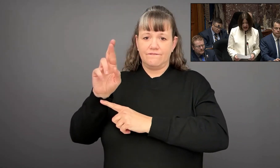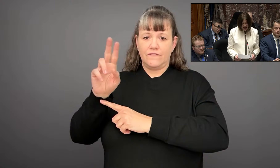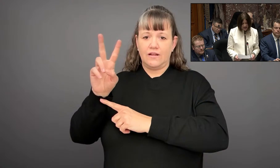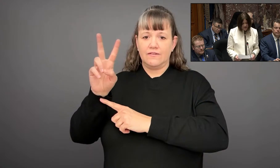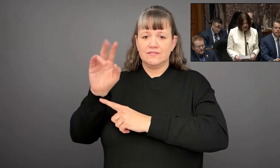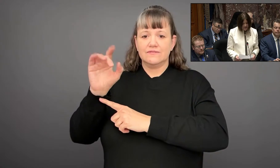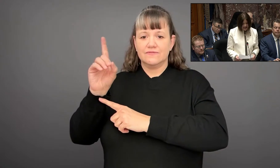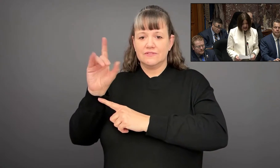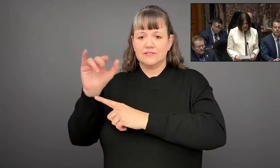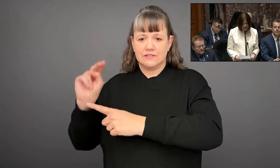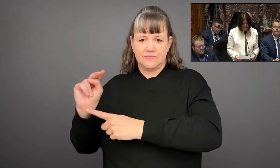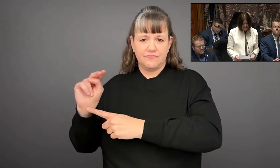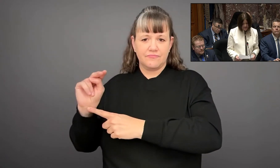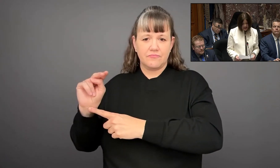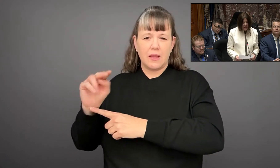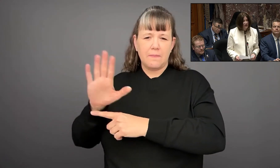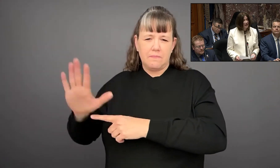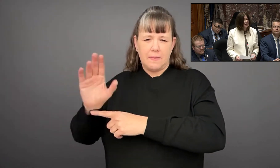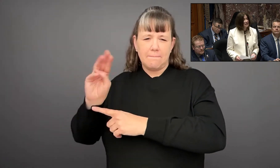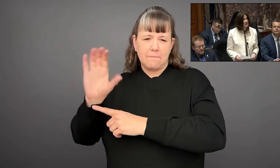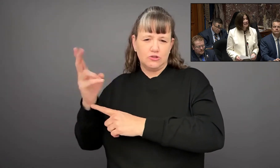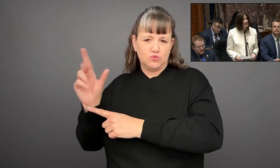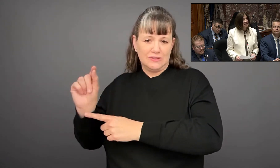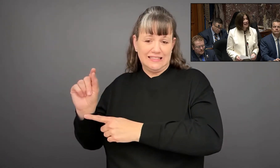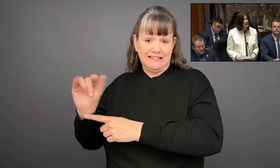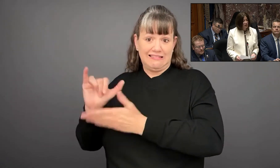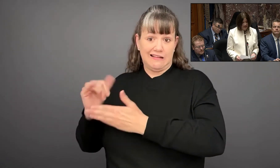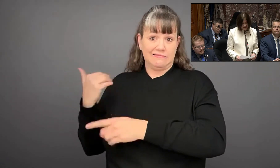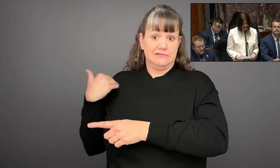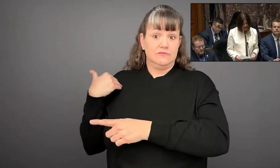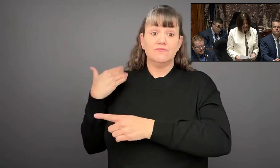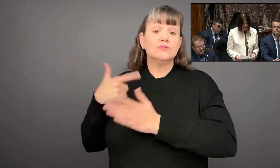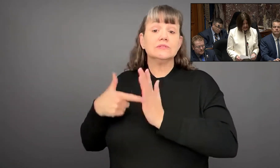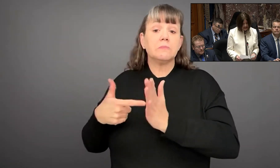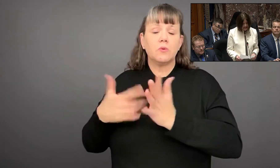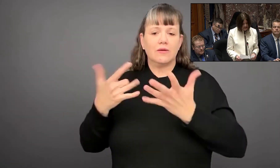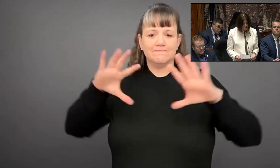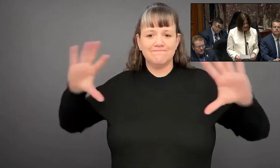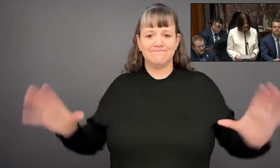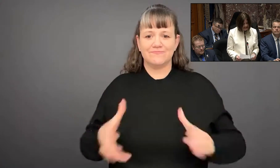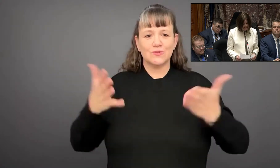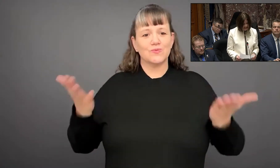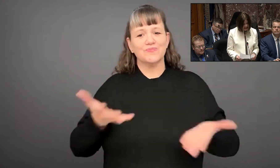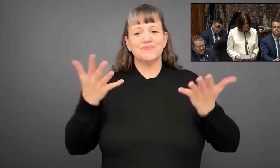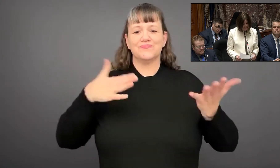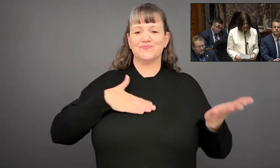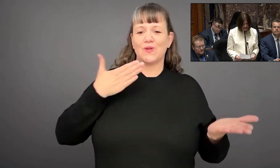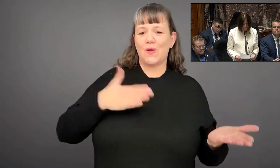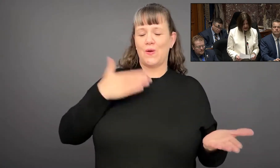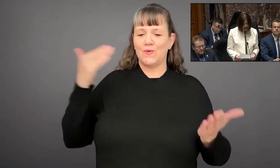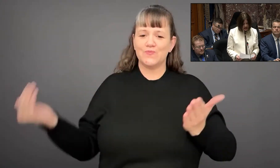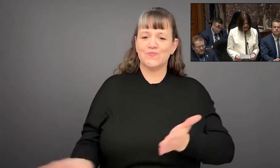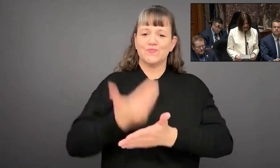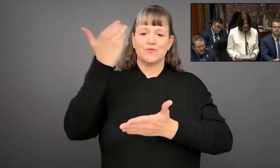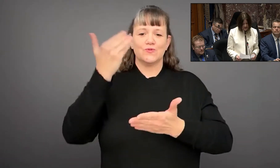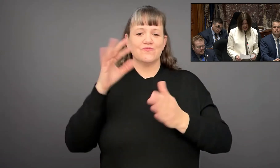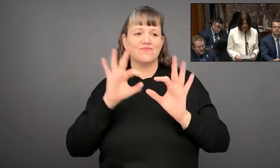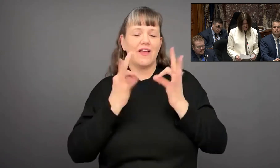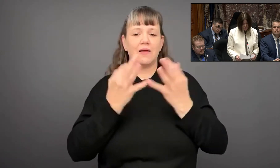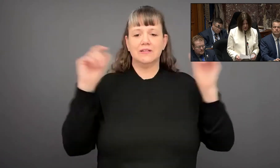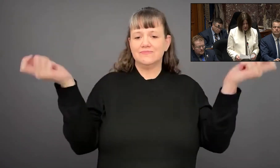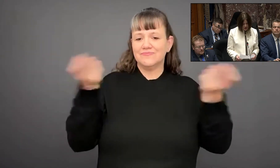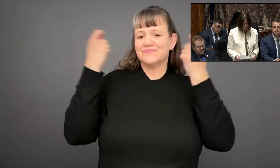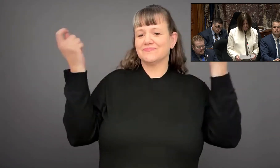joy, and family gatherings. The festivities last 13 days, ending with Sees Dabida, a day